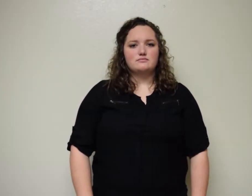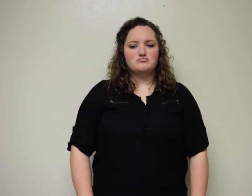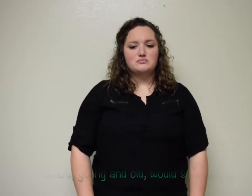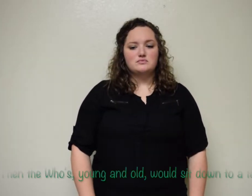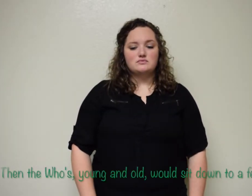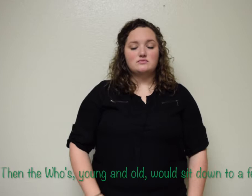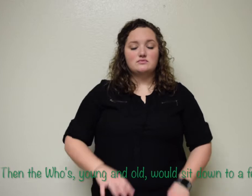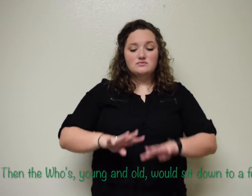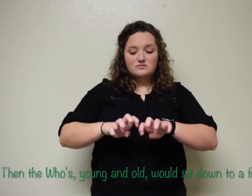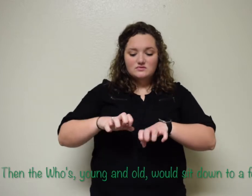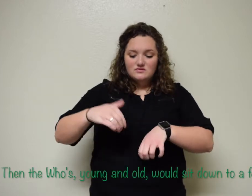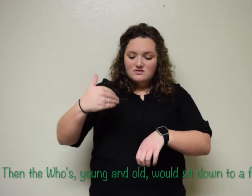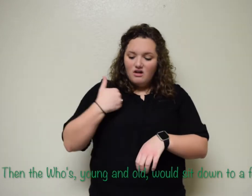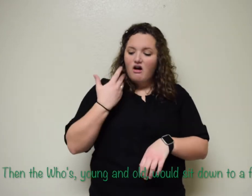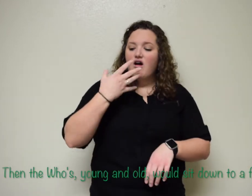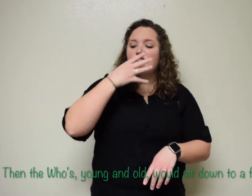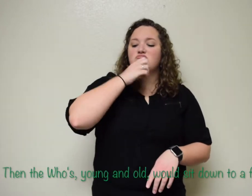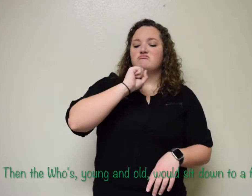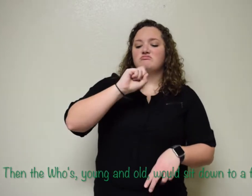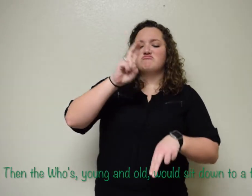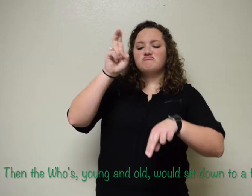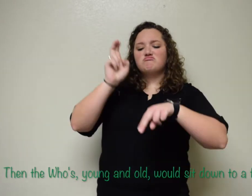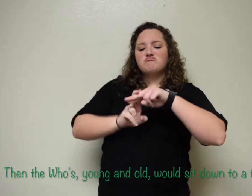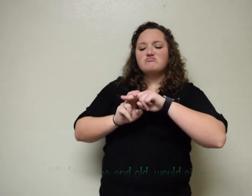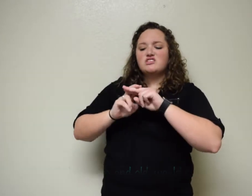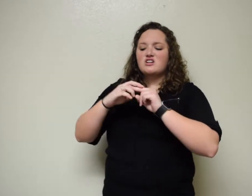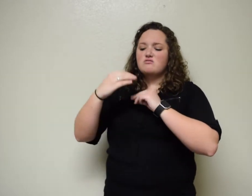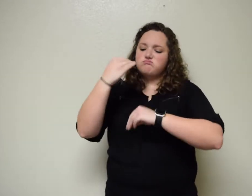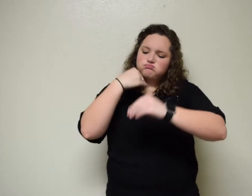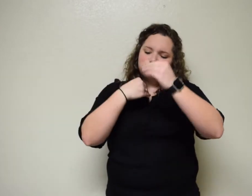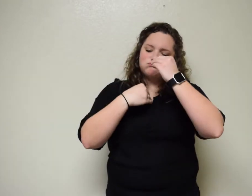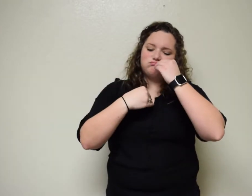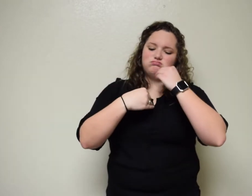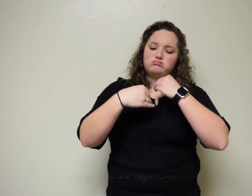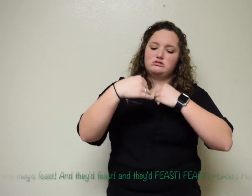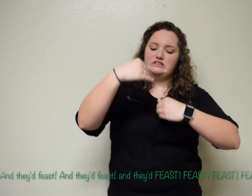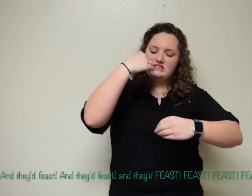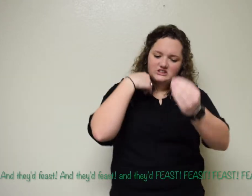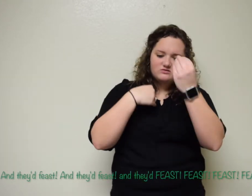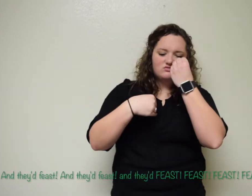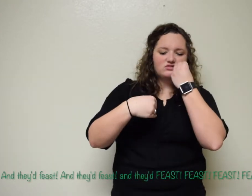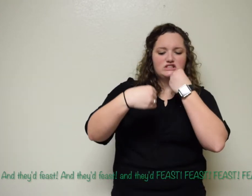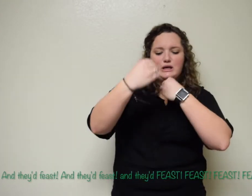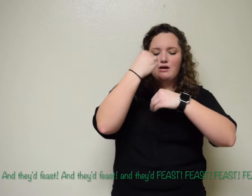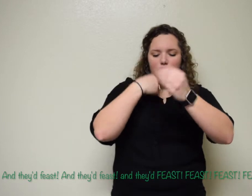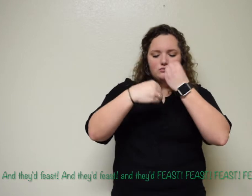Whos, young and old, would sit down to a feast. And they'd feast, and they'd feast.